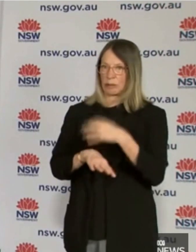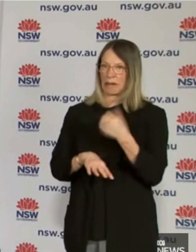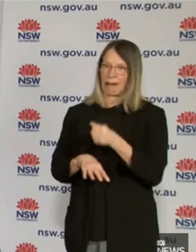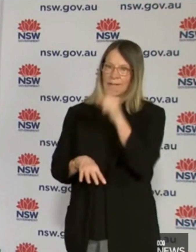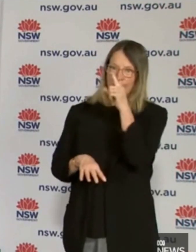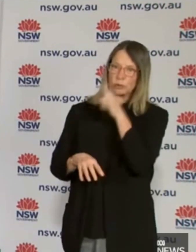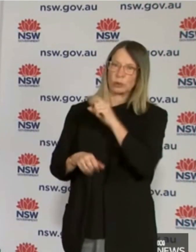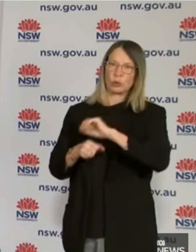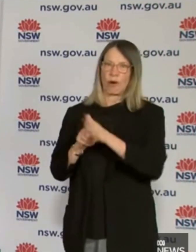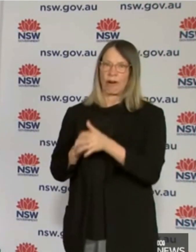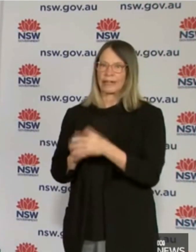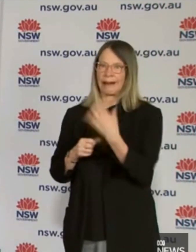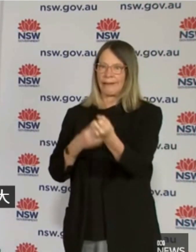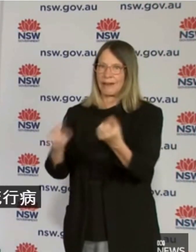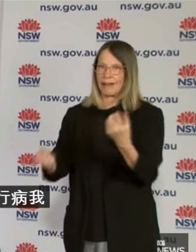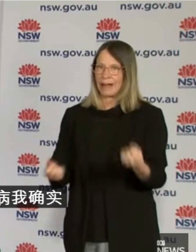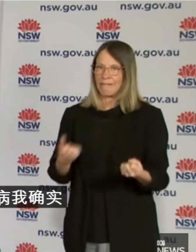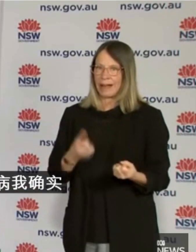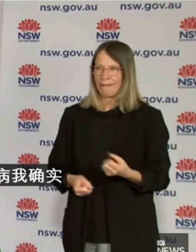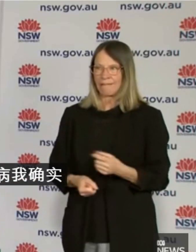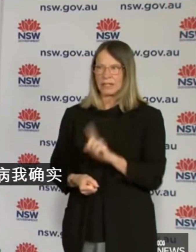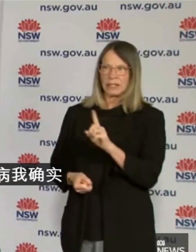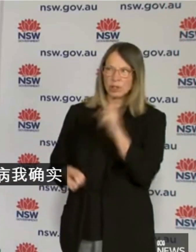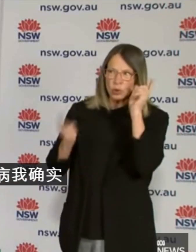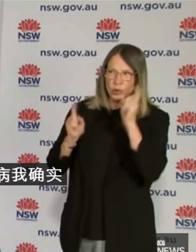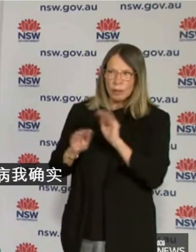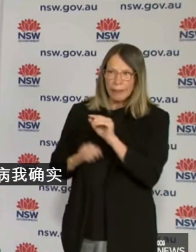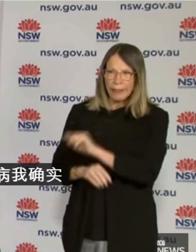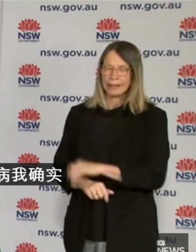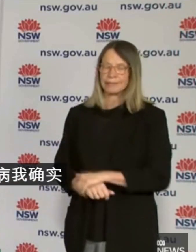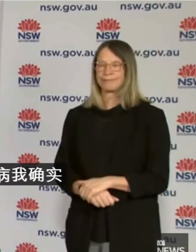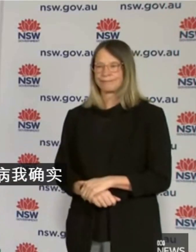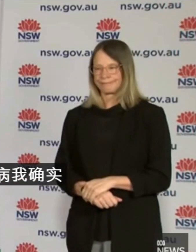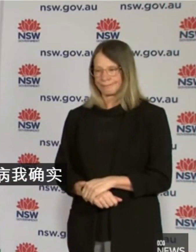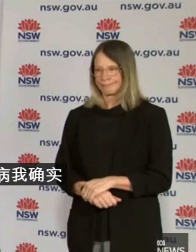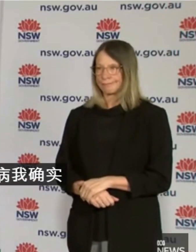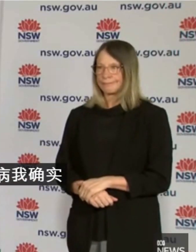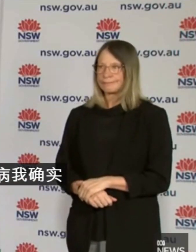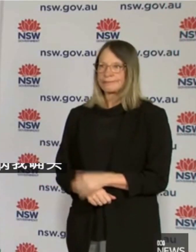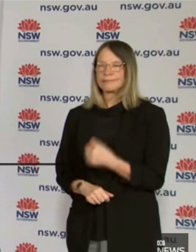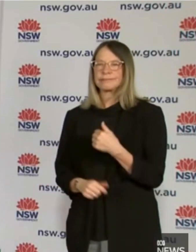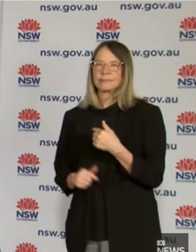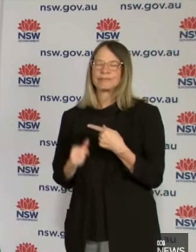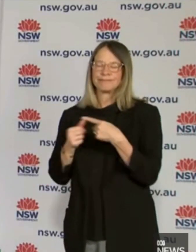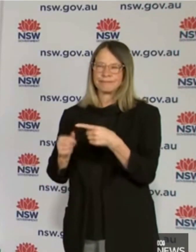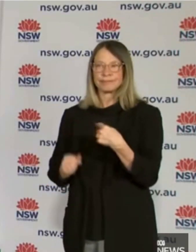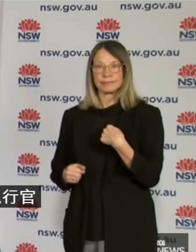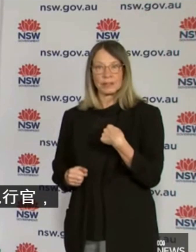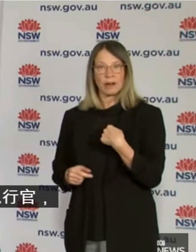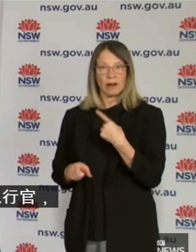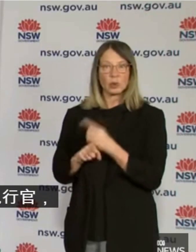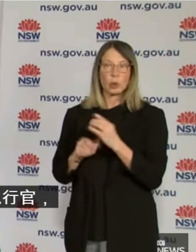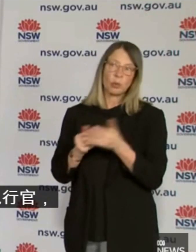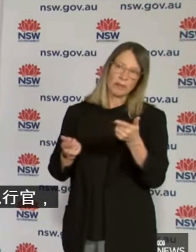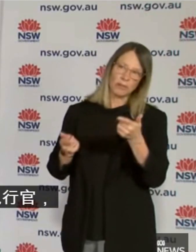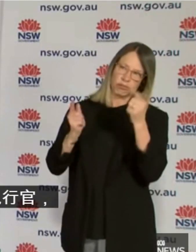anything further need to happen? Look, it's a pandemic. I did actually speak to the general manager, the chief executive there